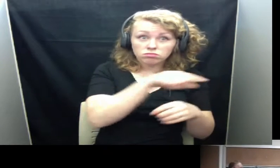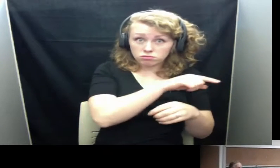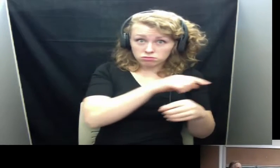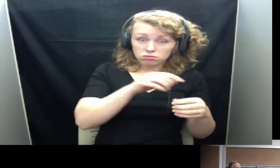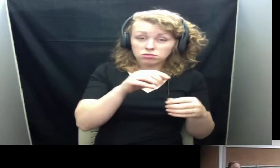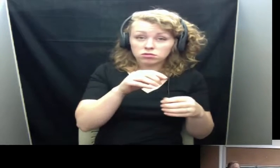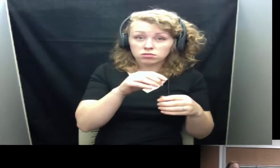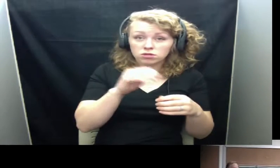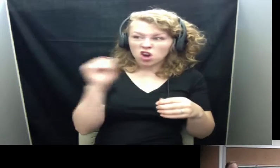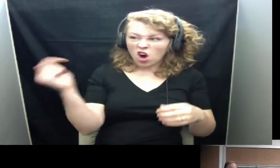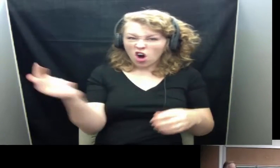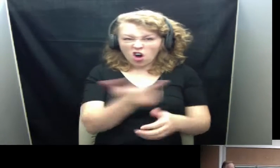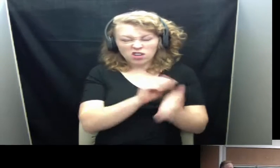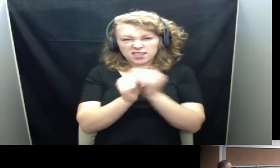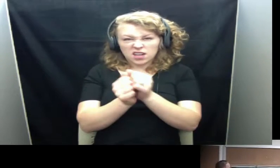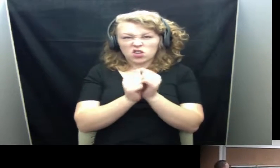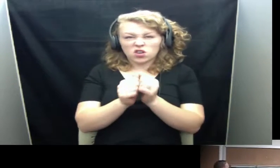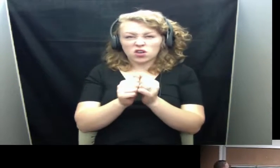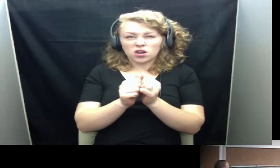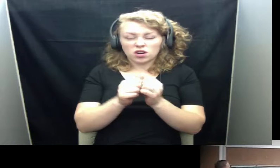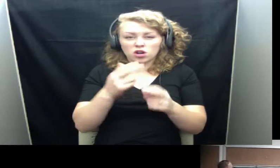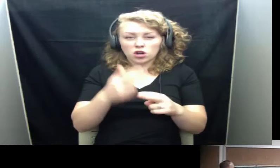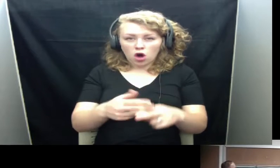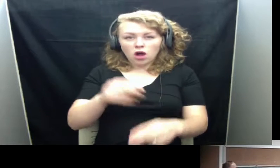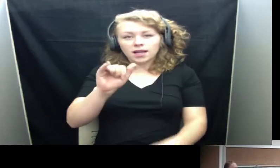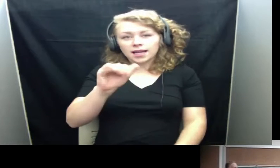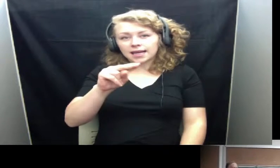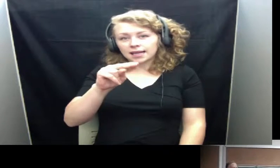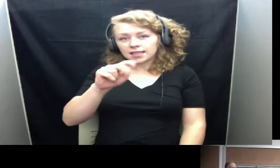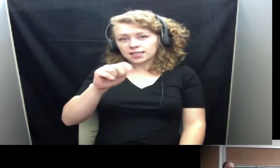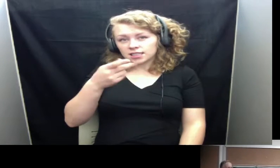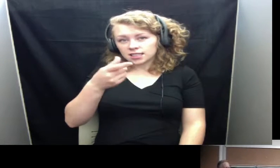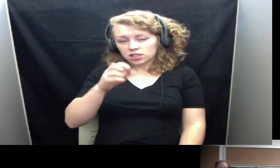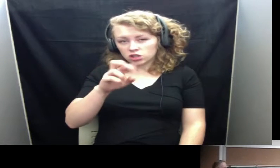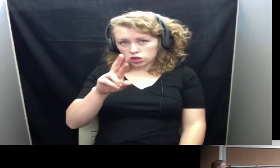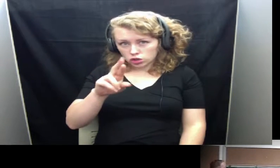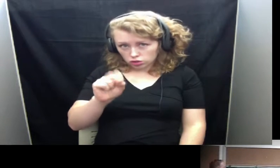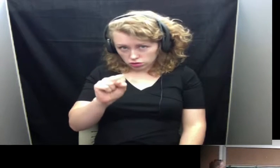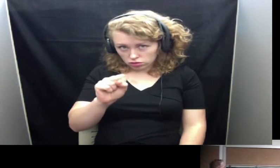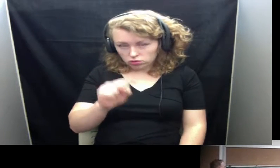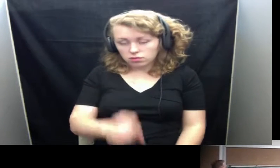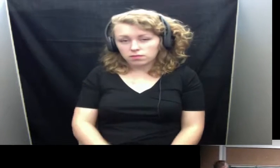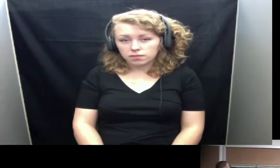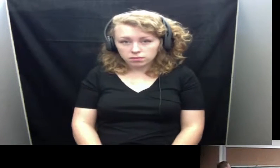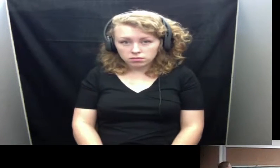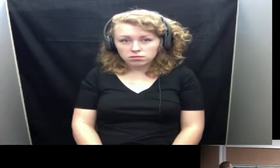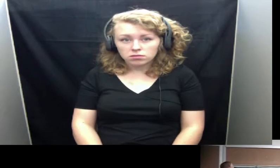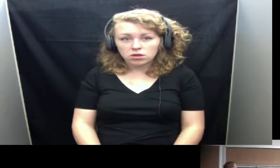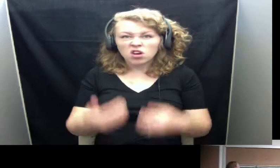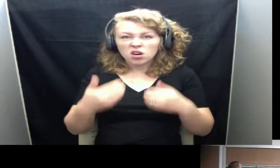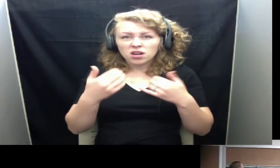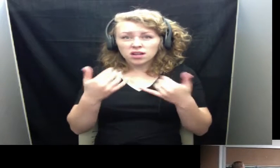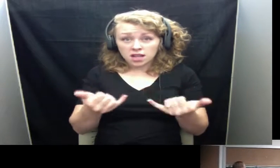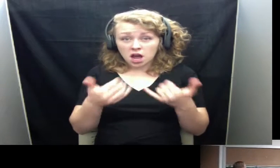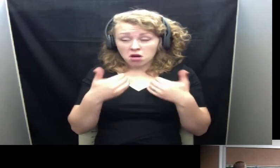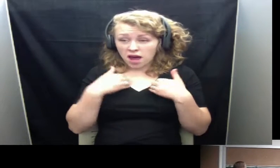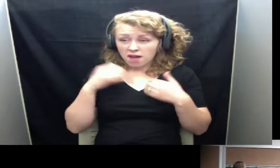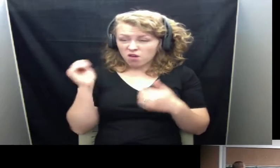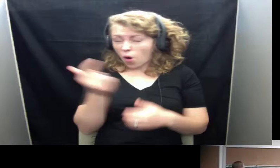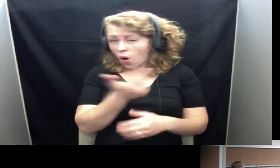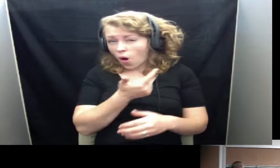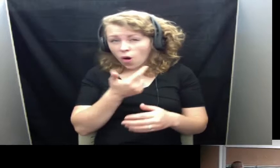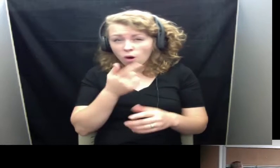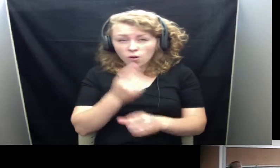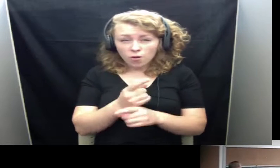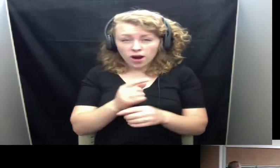our negative numbers there. So now this number line has all of the integers on it. If I wanted -3, for